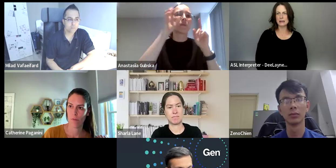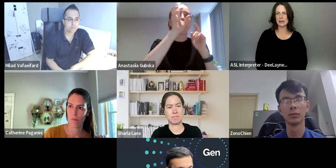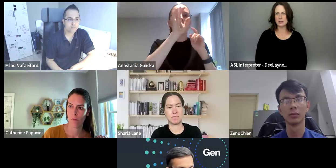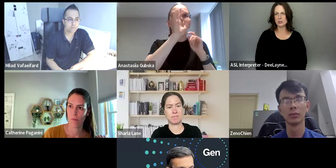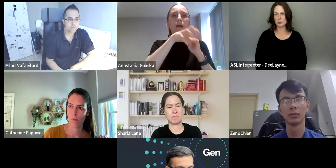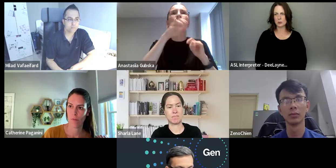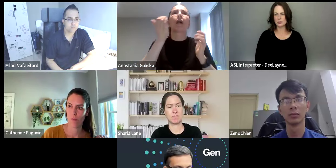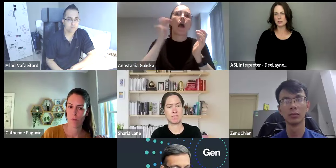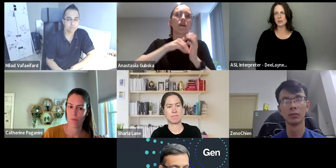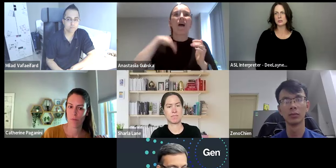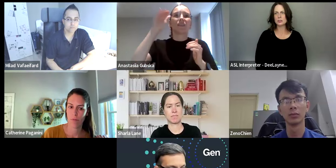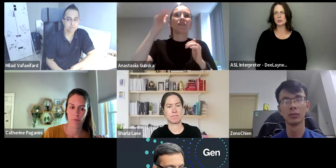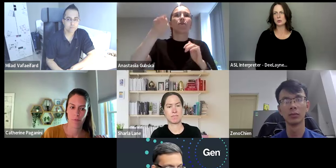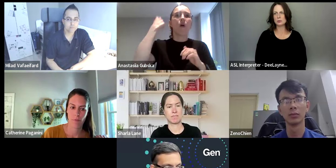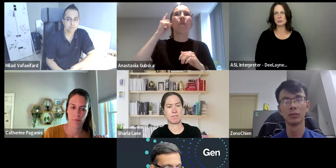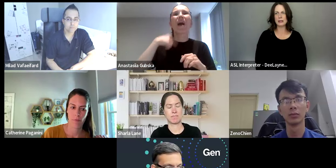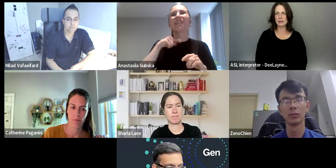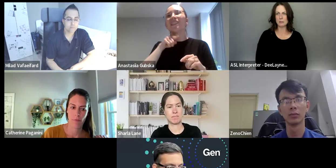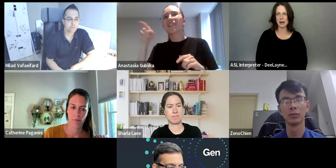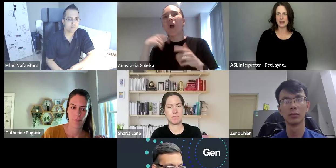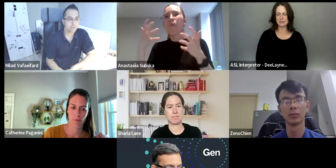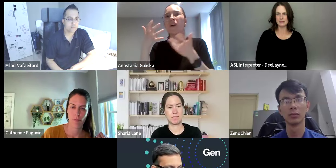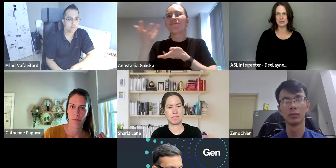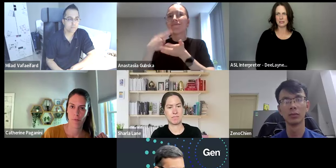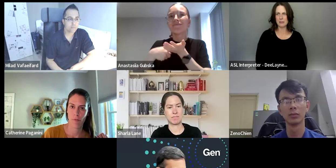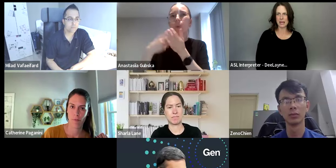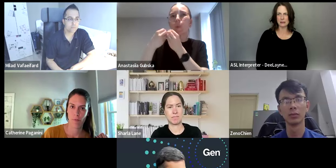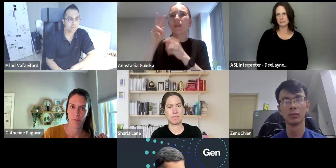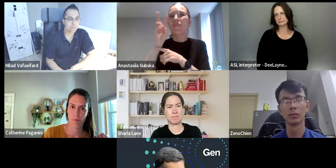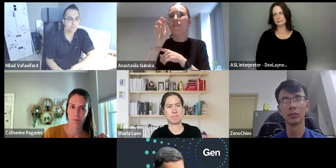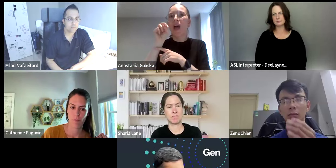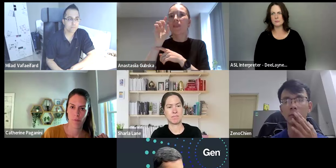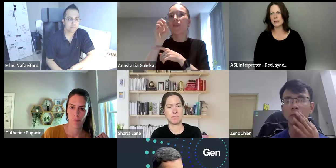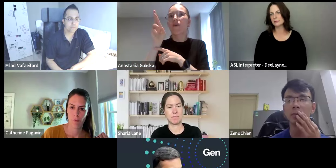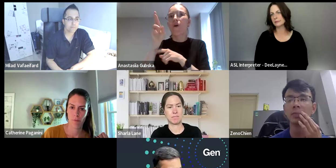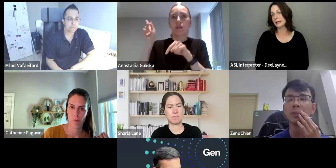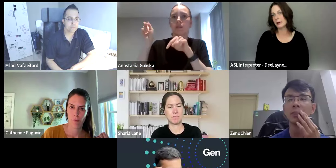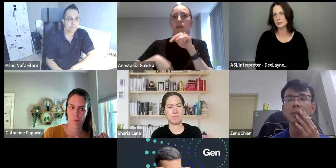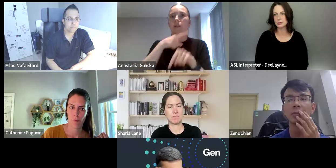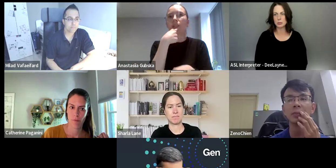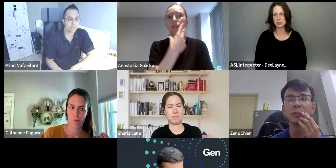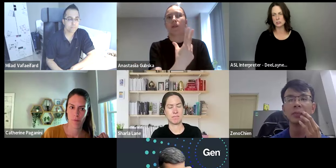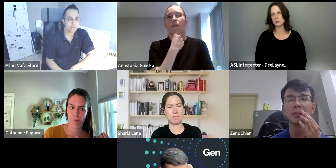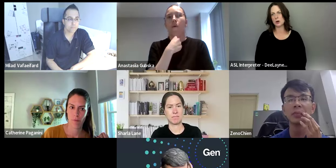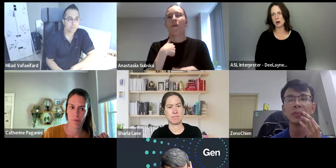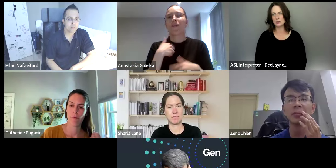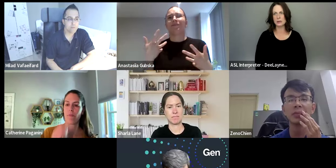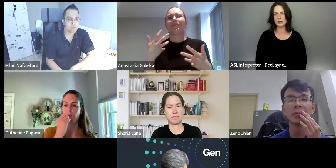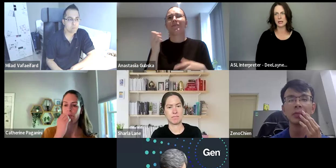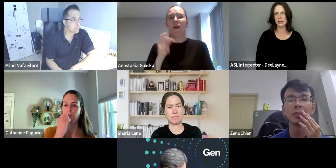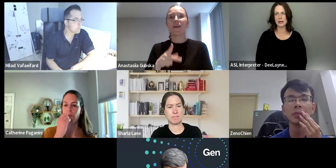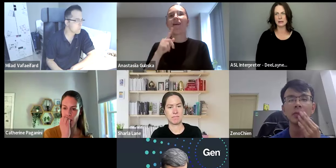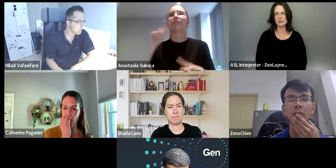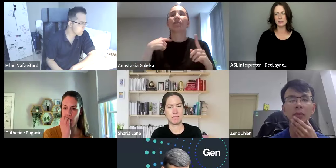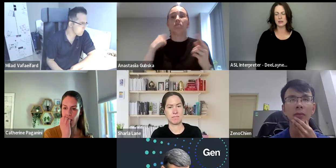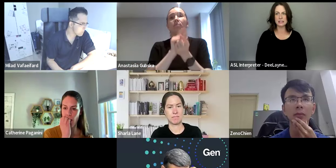You can't get the interpreters to do anything but the main keynotes or speeches or talks or